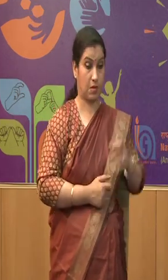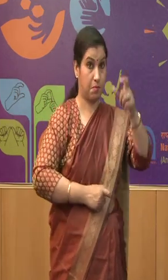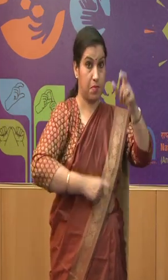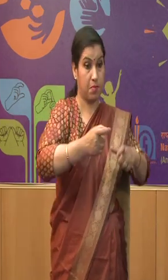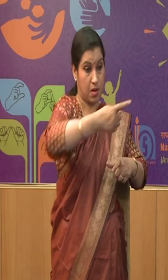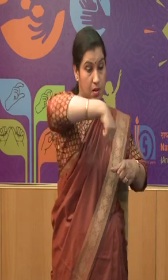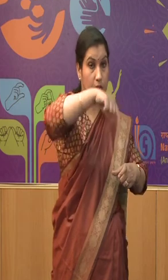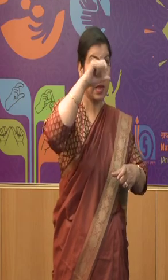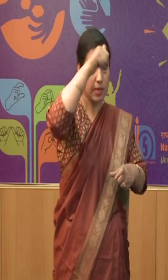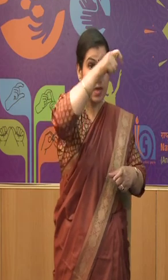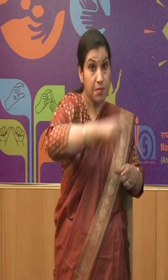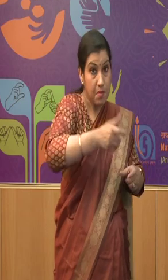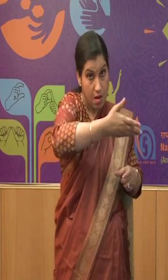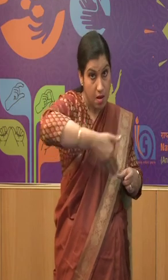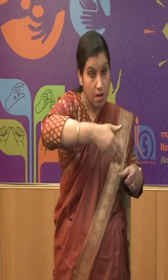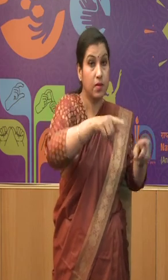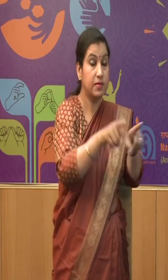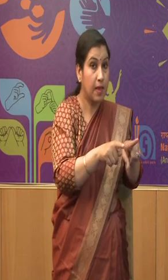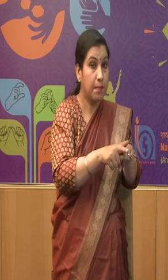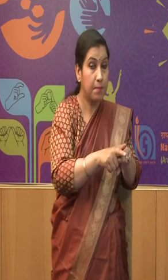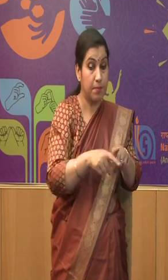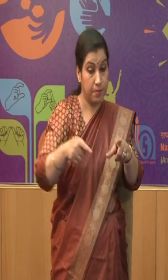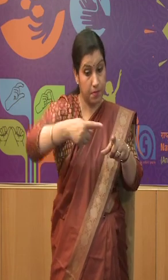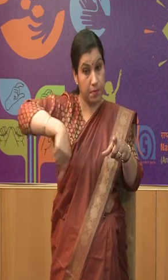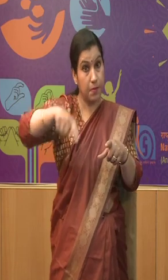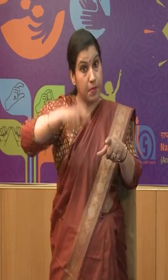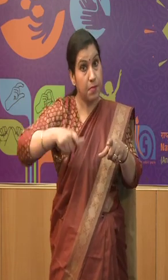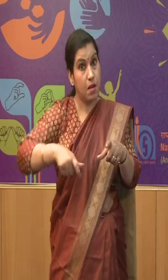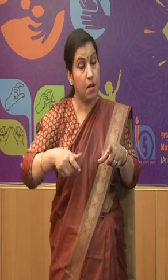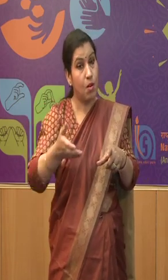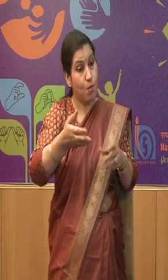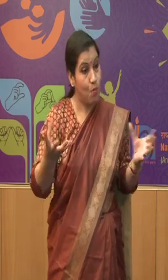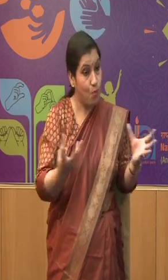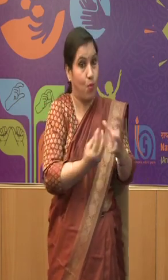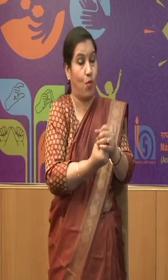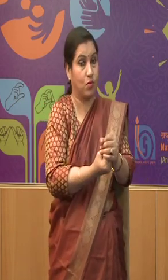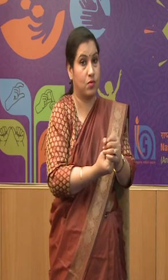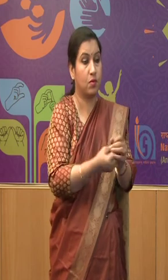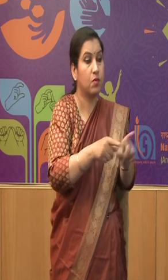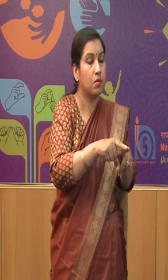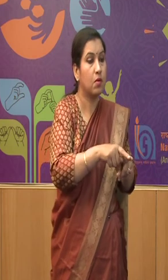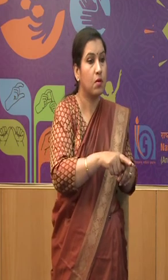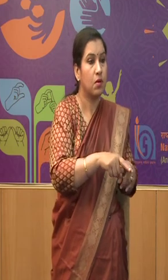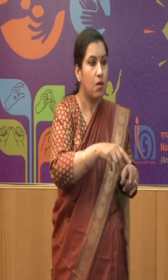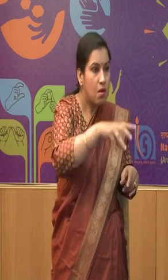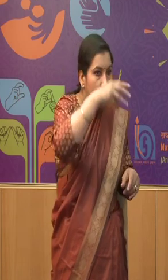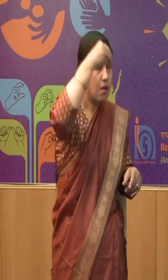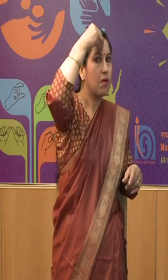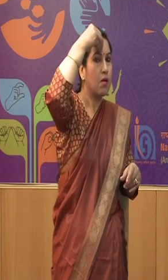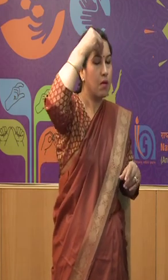the Indian social and religious reformers learned about the